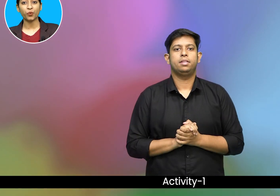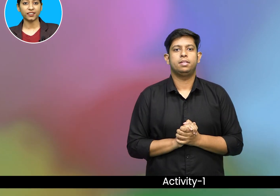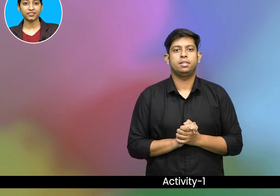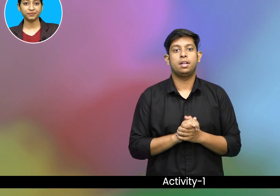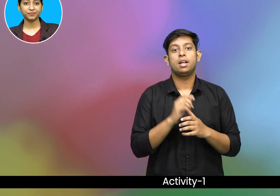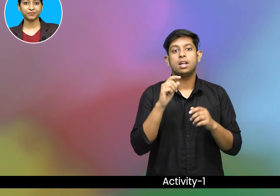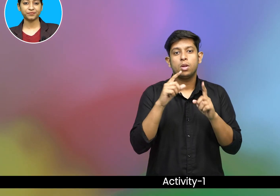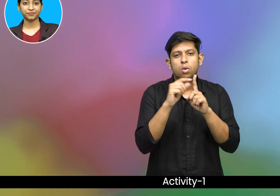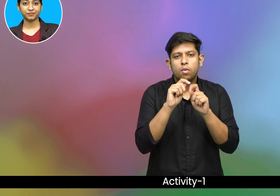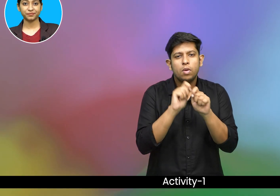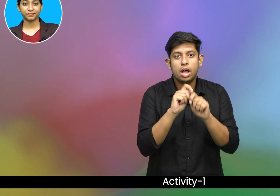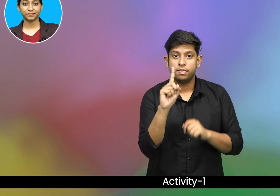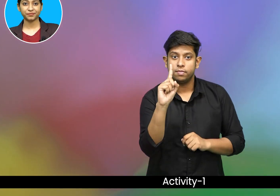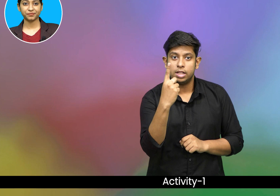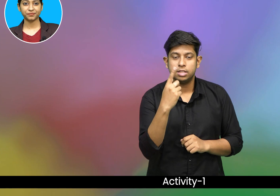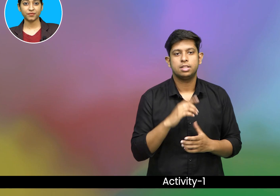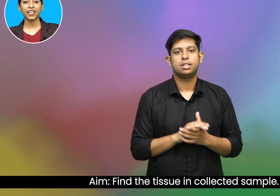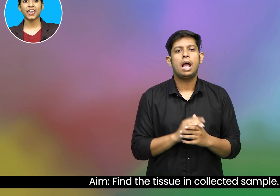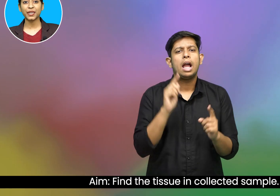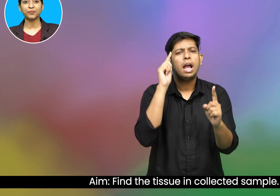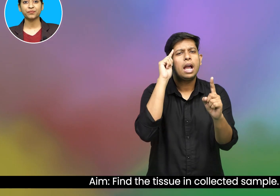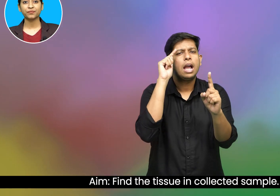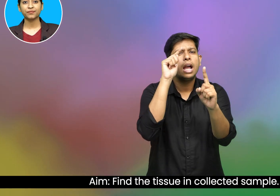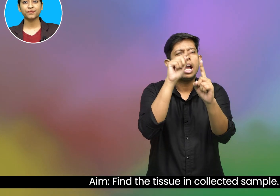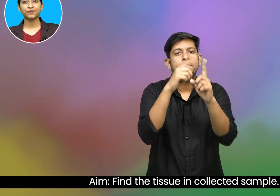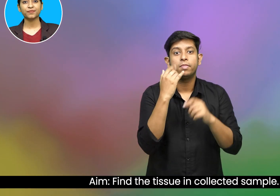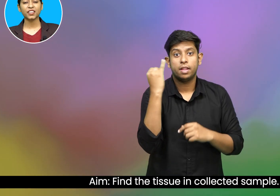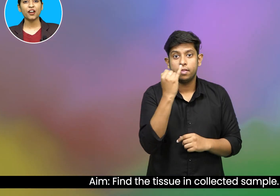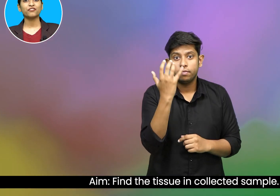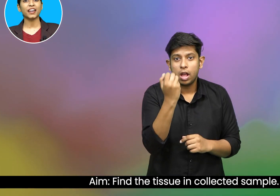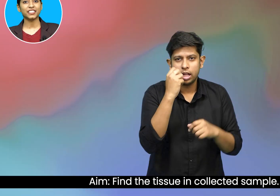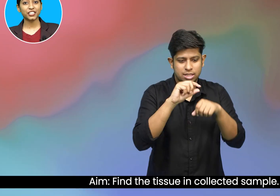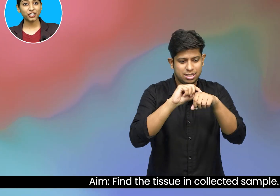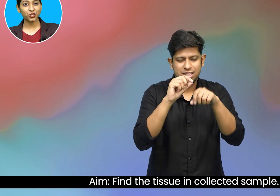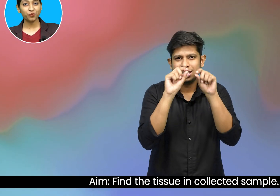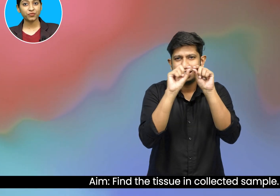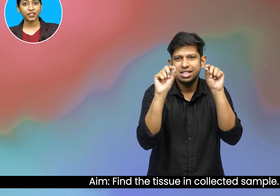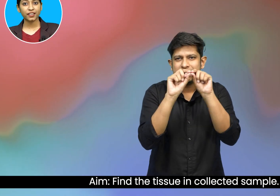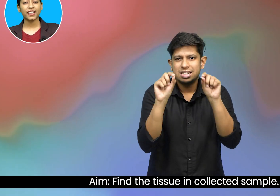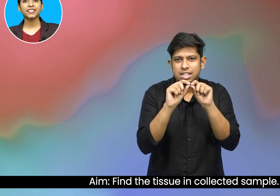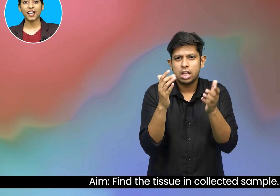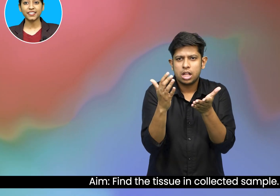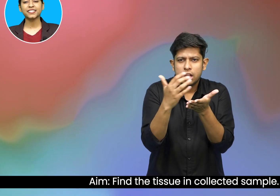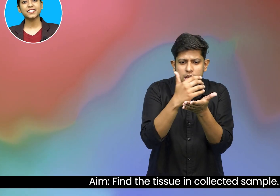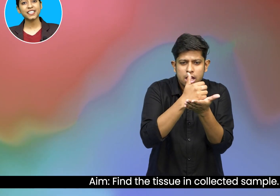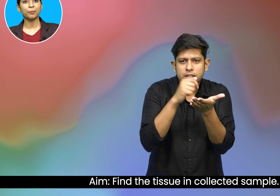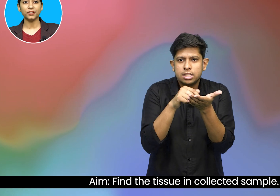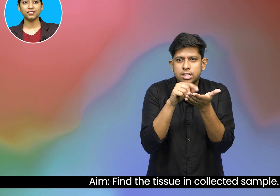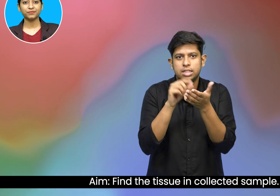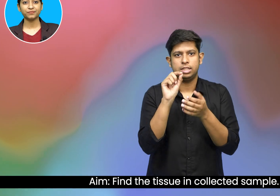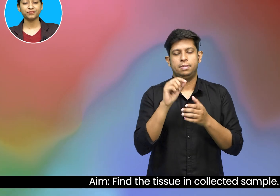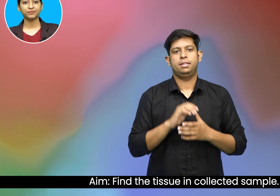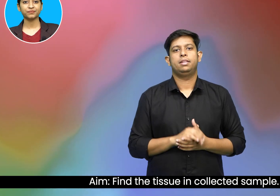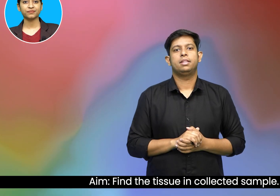Activity 1. Aim. Find the tissue in collected